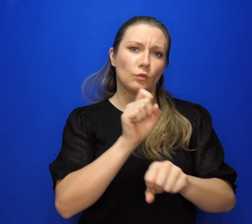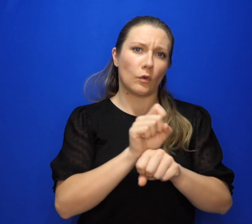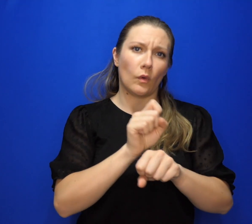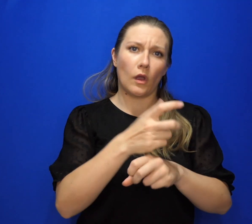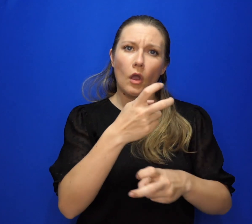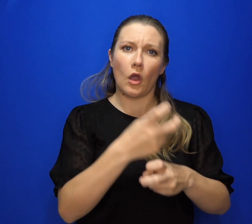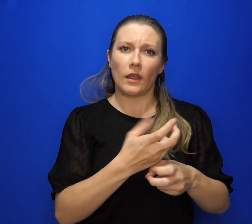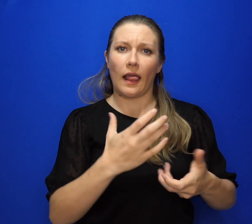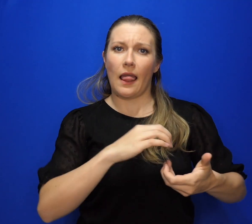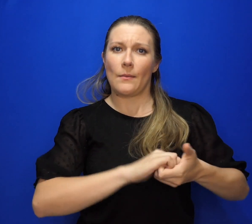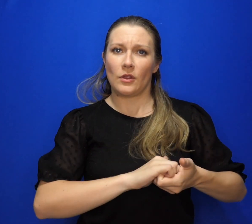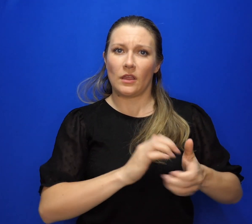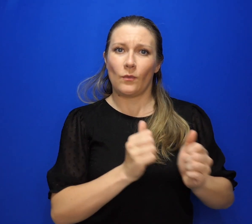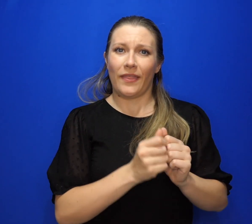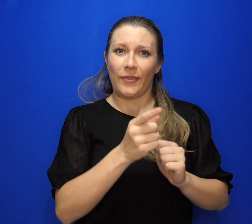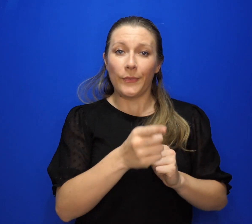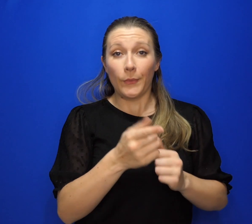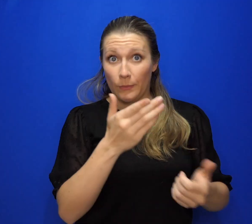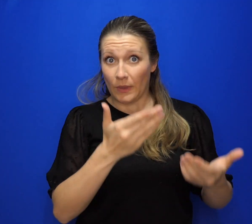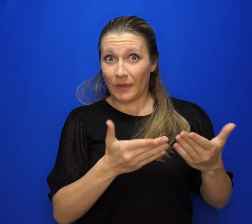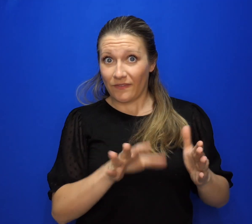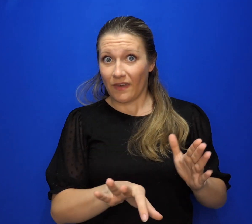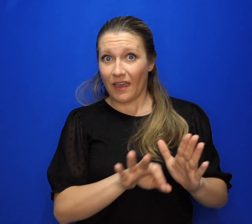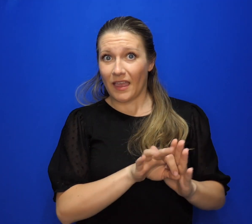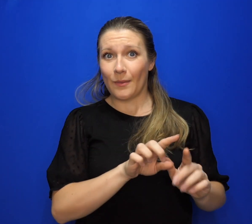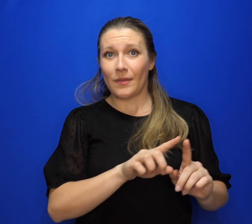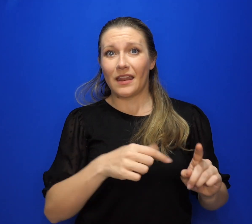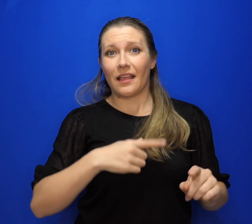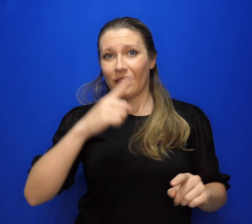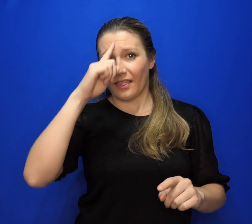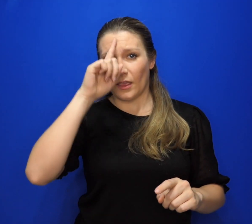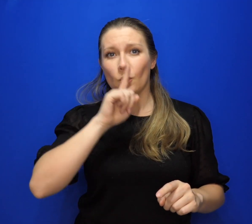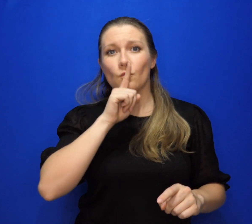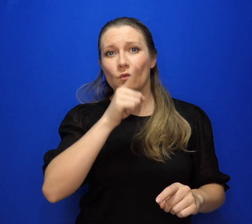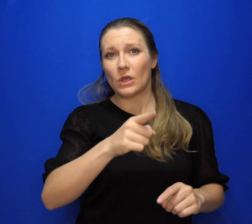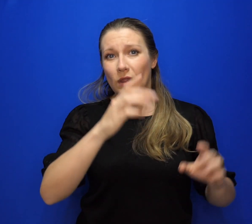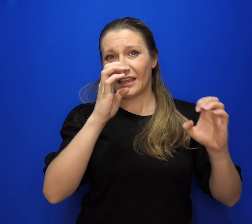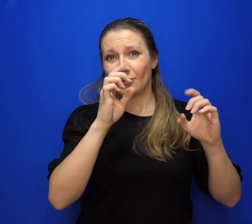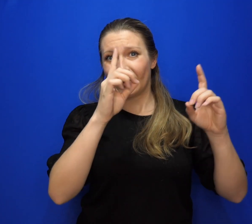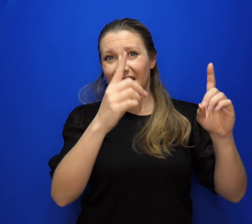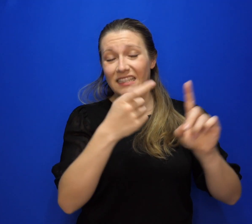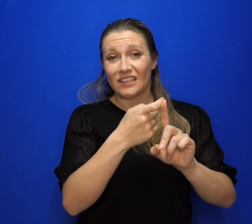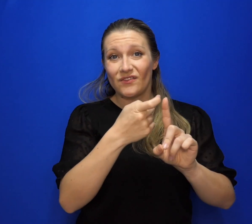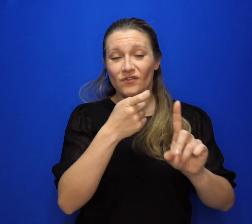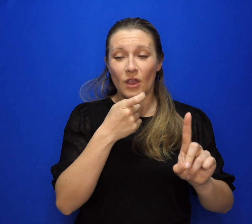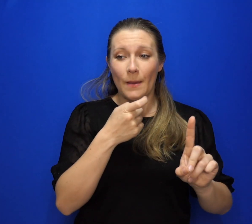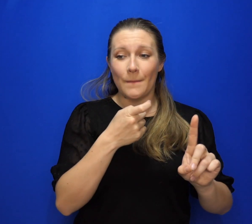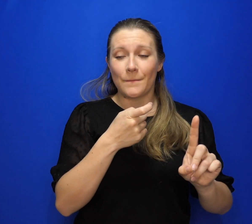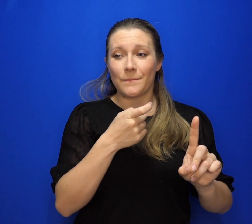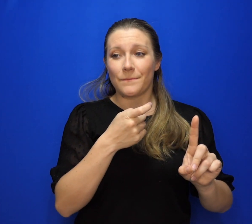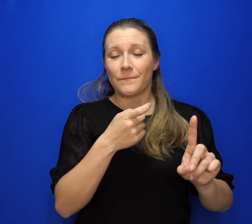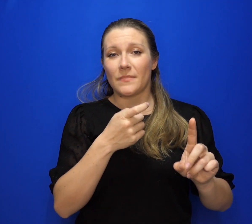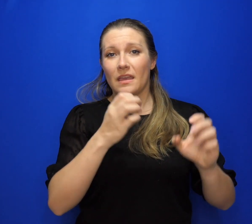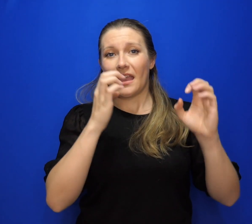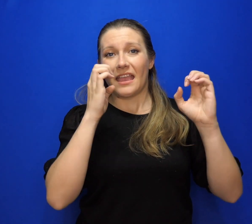education comes from an educator who you can sit down with in a more lengthy visit.